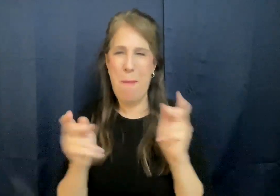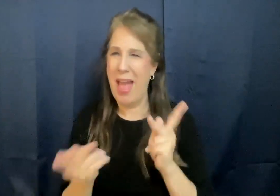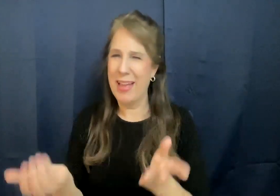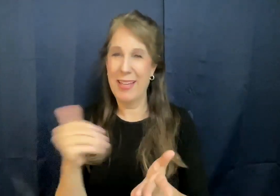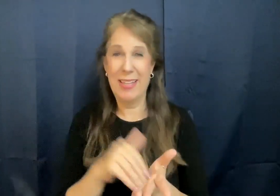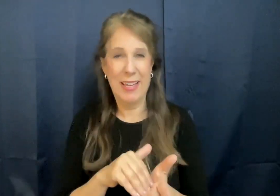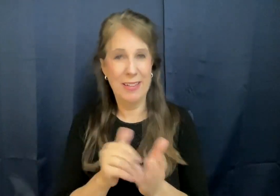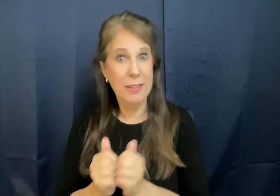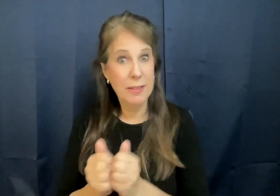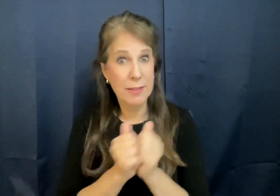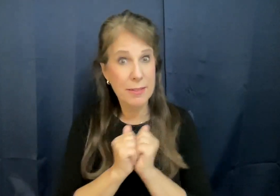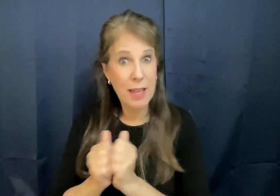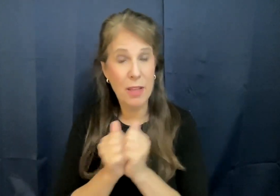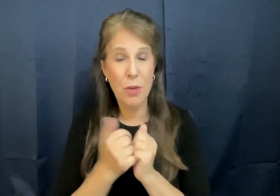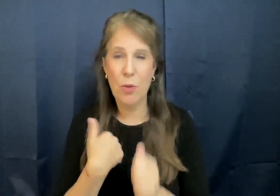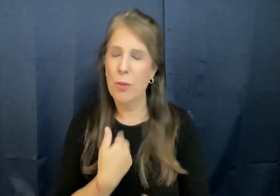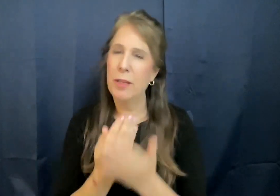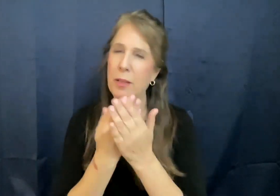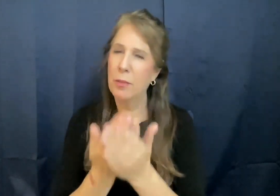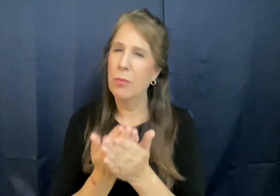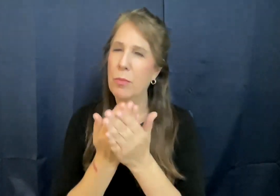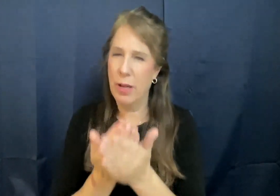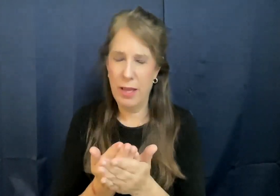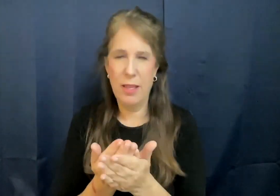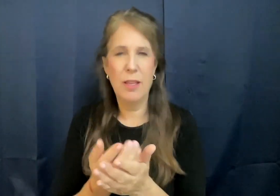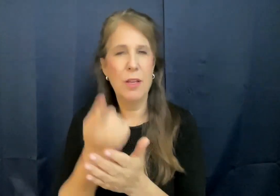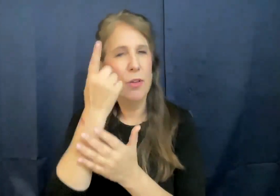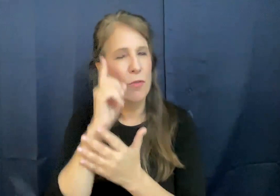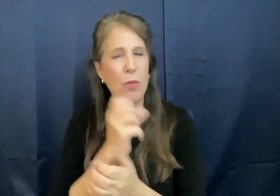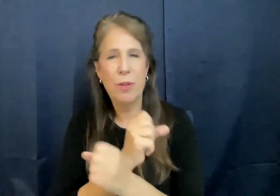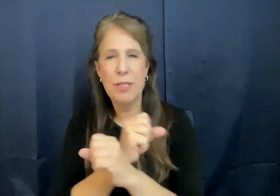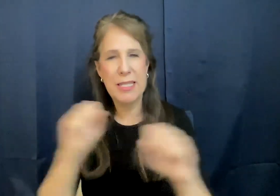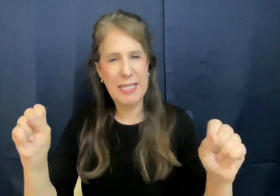Together we pray for the safe return of our hostages.